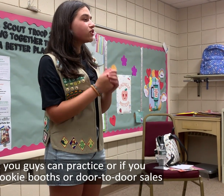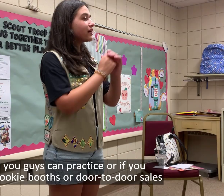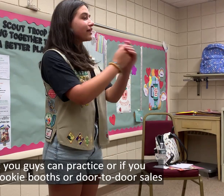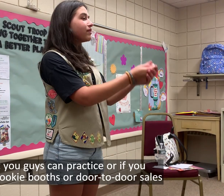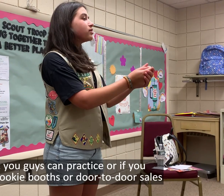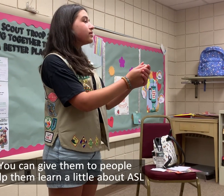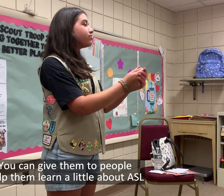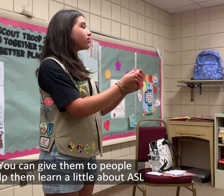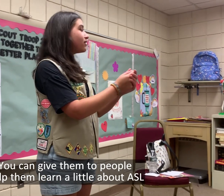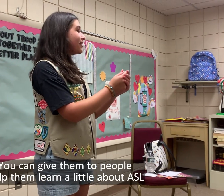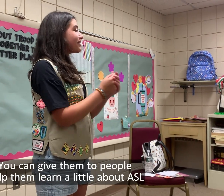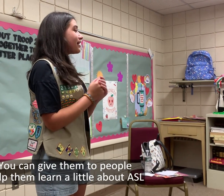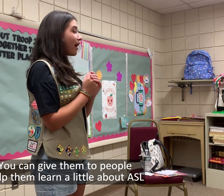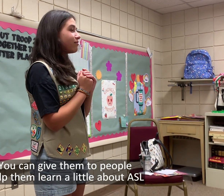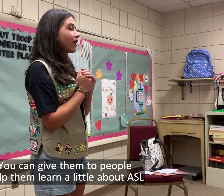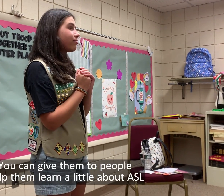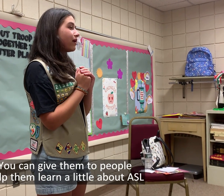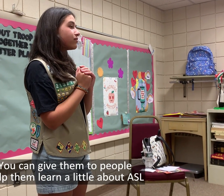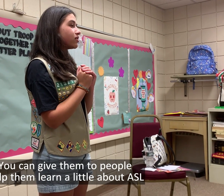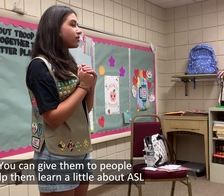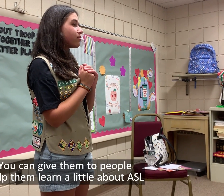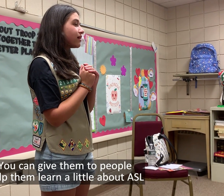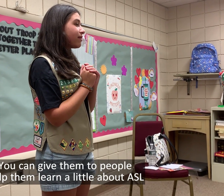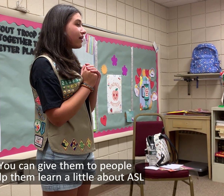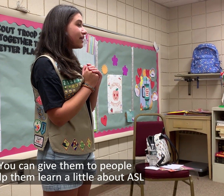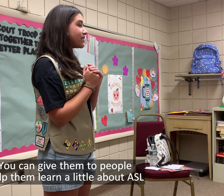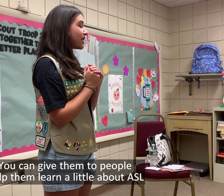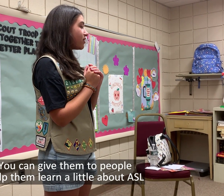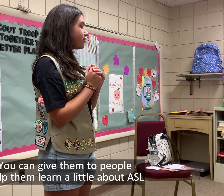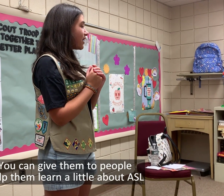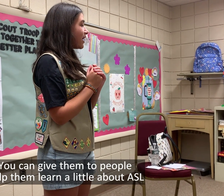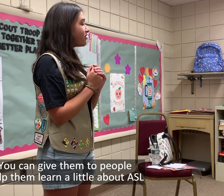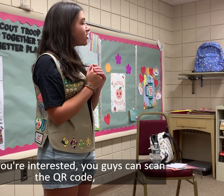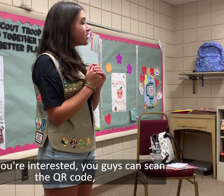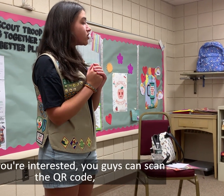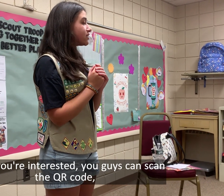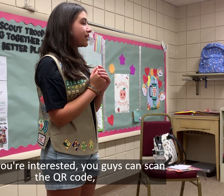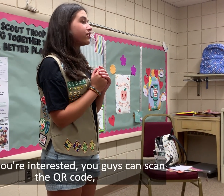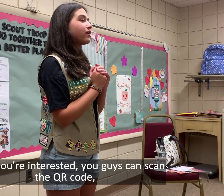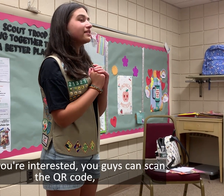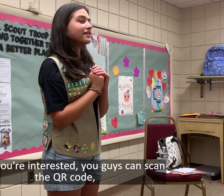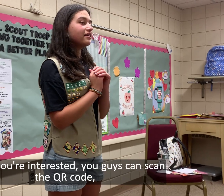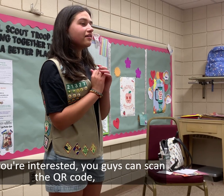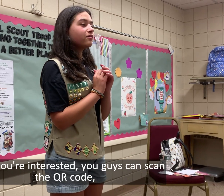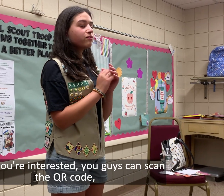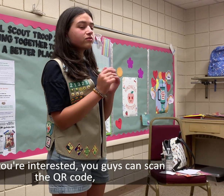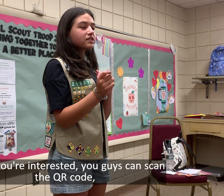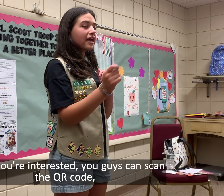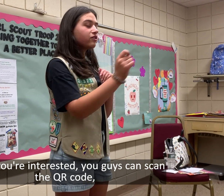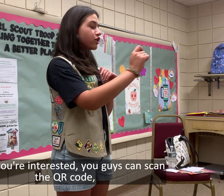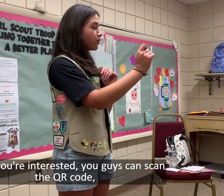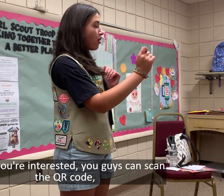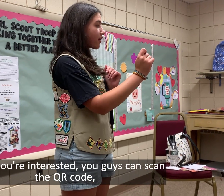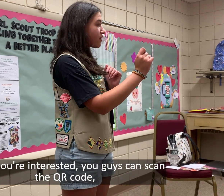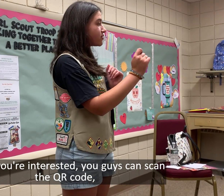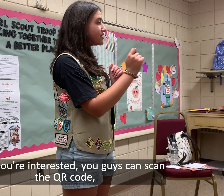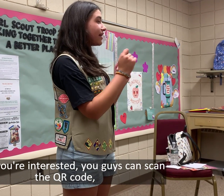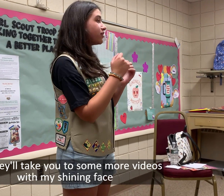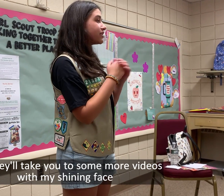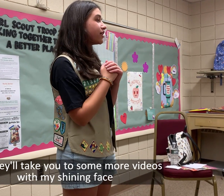can give them to people, help them learn a little bit about ASL. And if you're interested, you guys can scan the QR codes and they'll take you